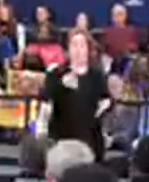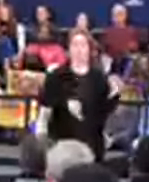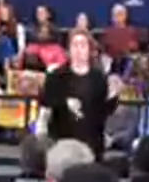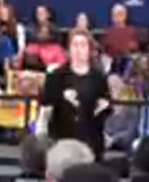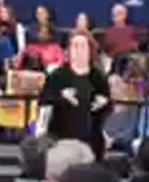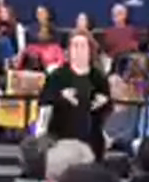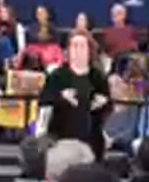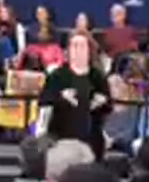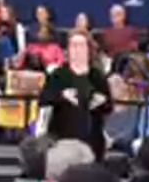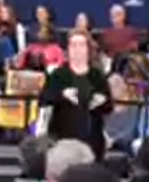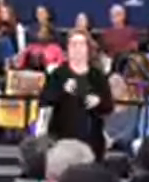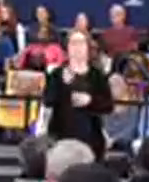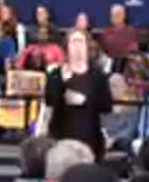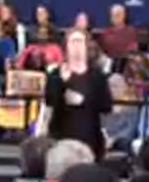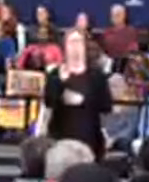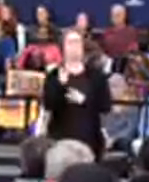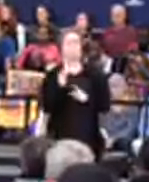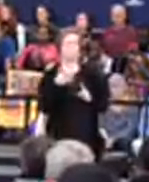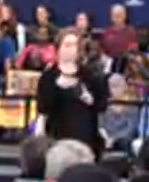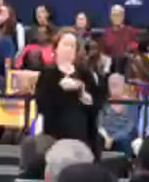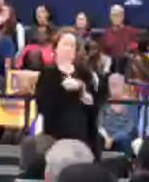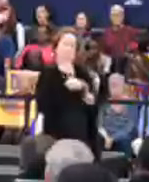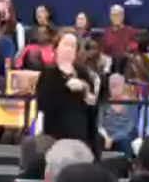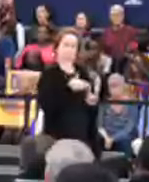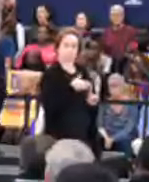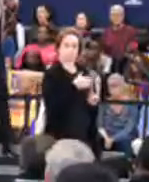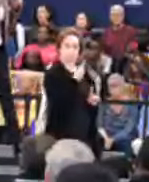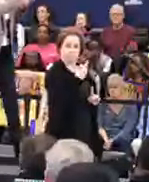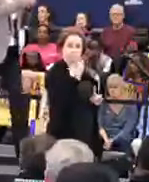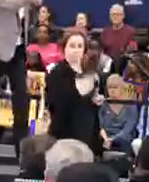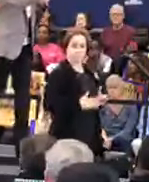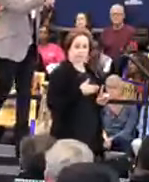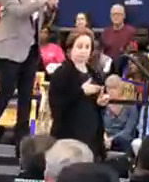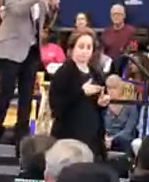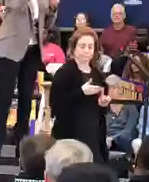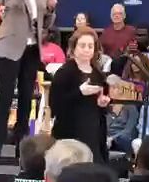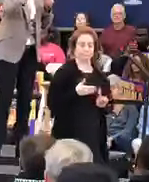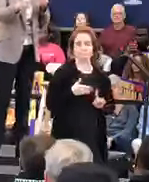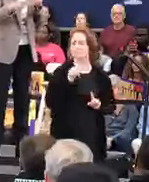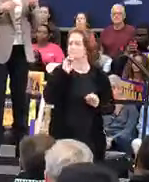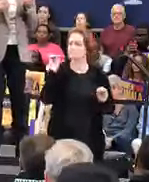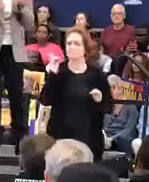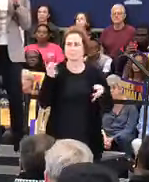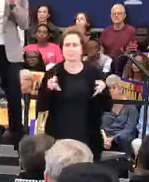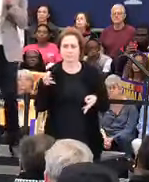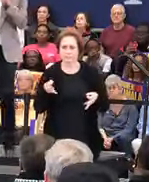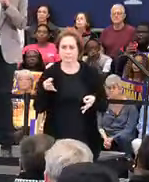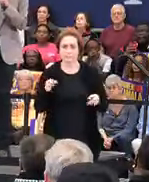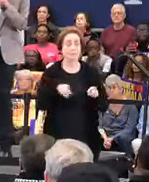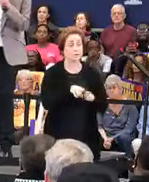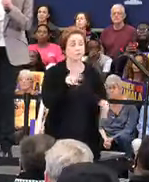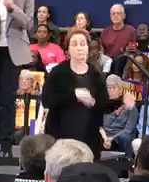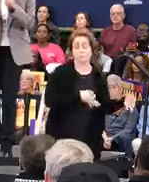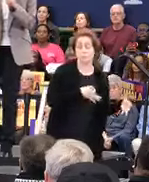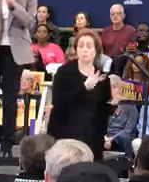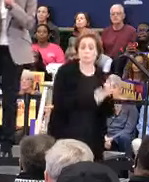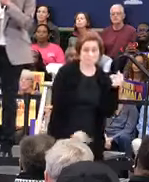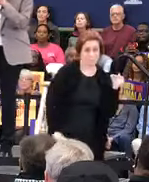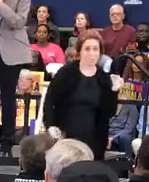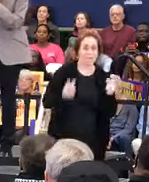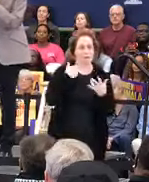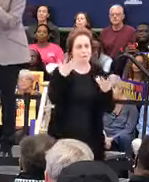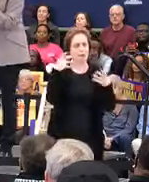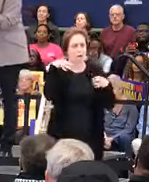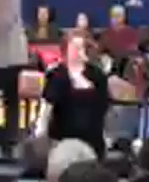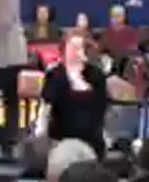know how it has resulted in as much injustice as justice. And I want to be on the inside